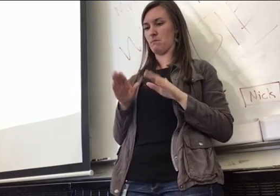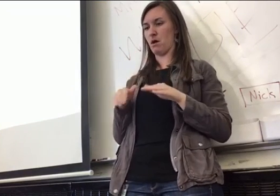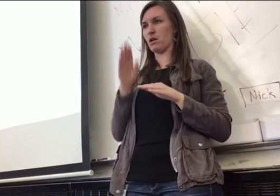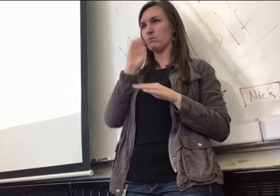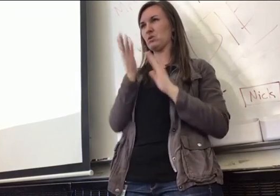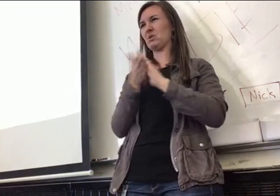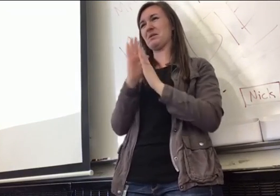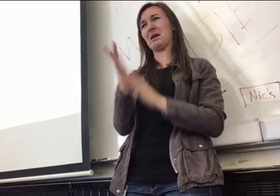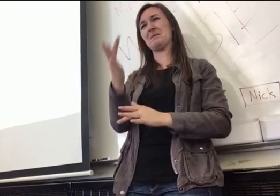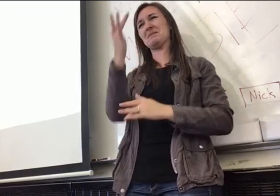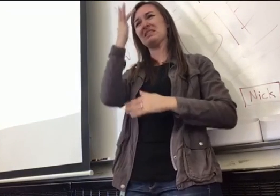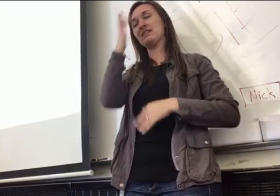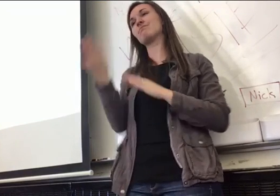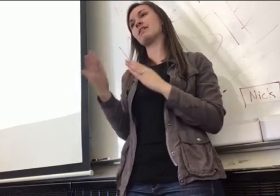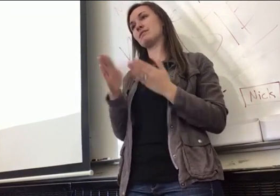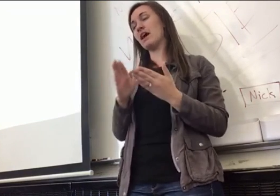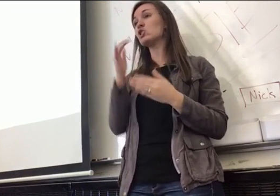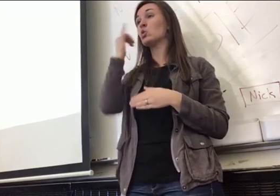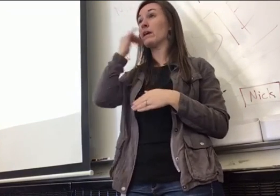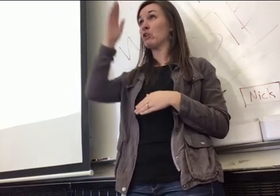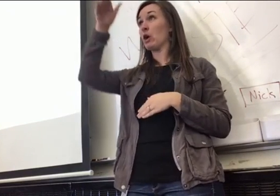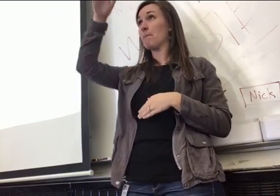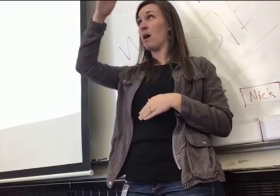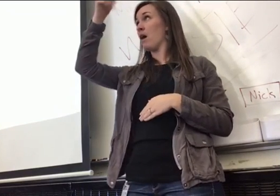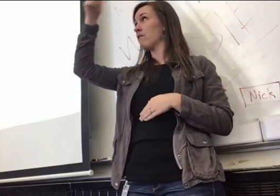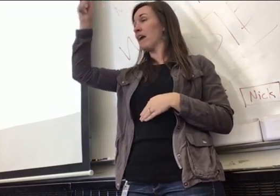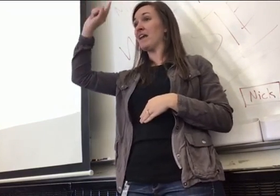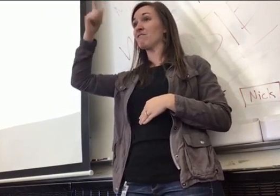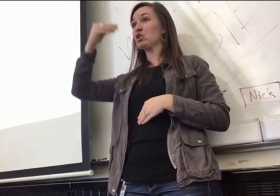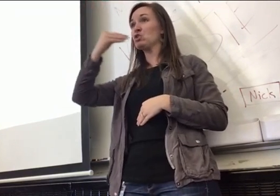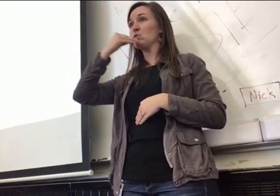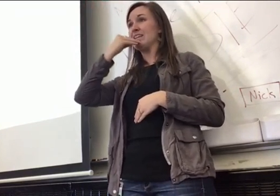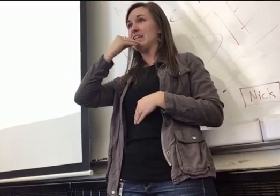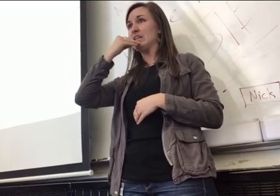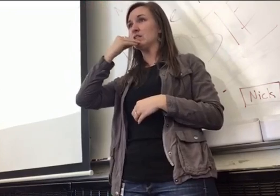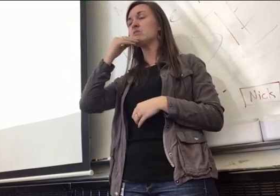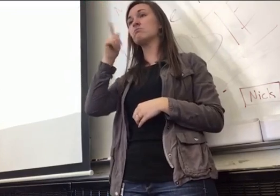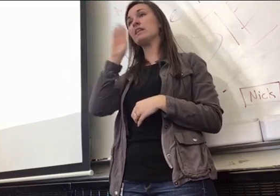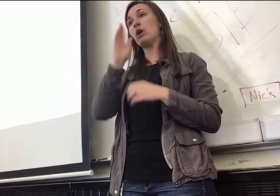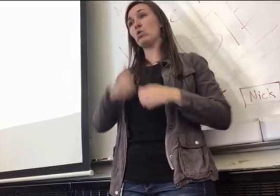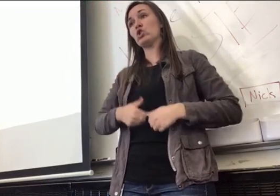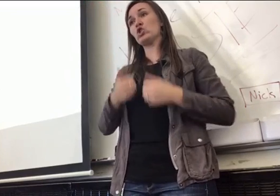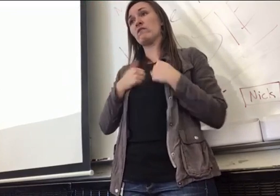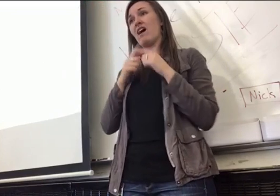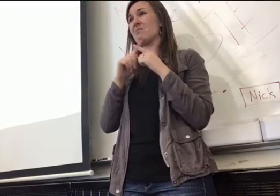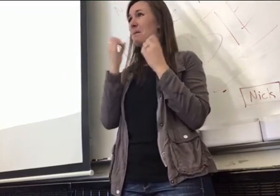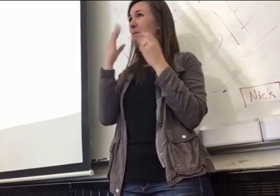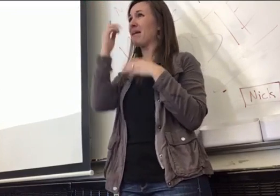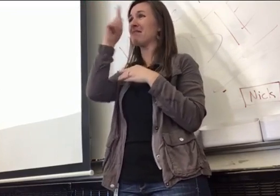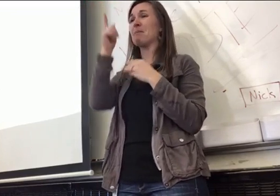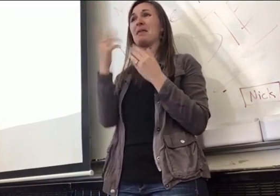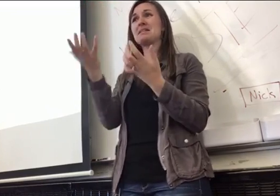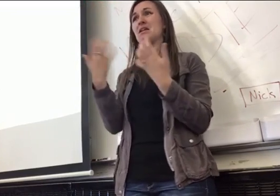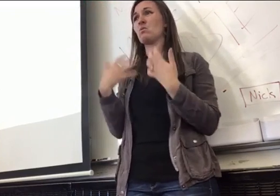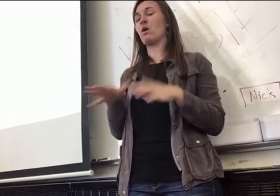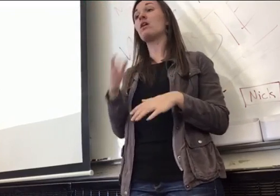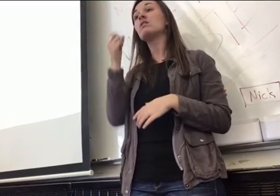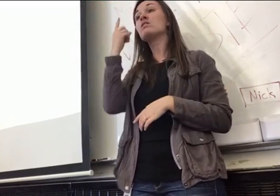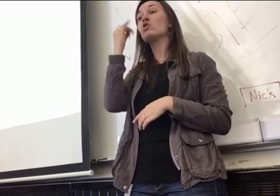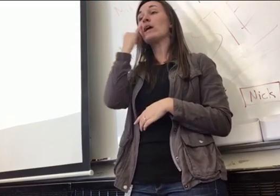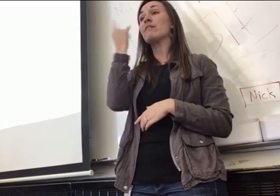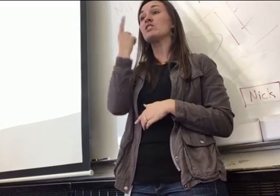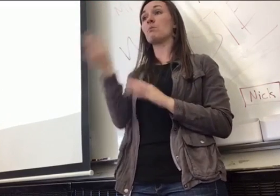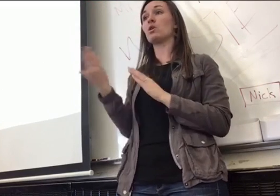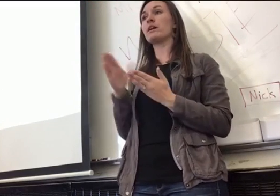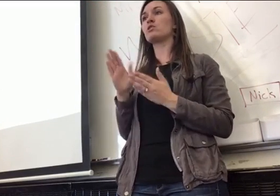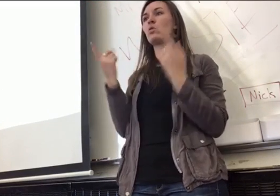to survive. A lot of these people, though, didn't want to survive because they knew that their lives were just going to get worse from here. By the way, if somebody dies, what happens